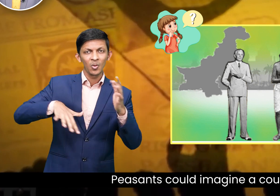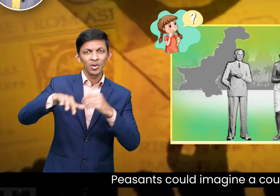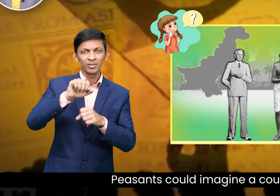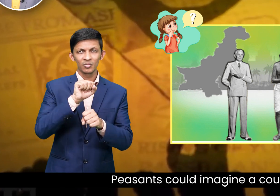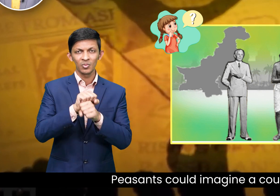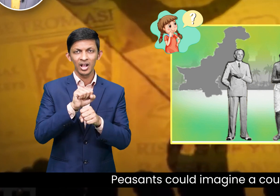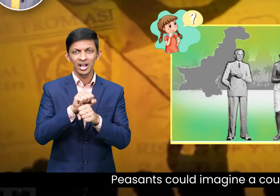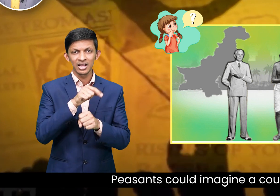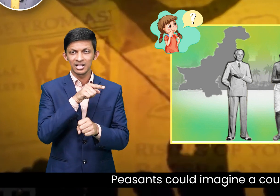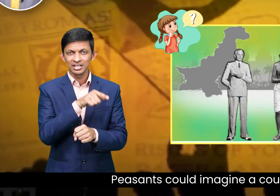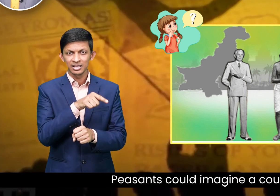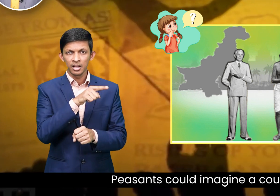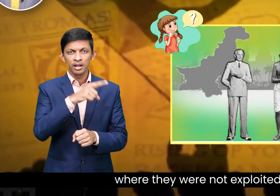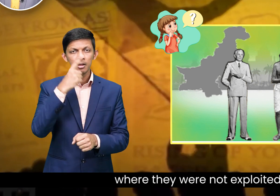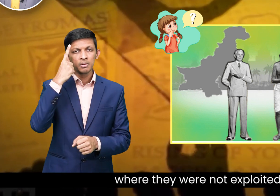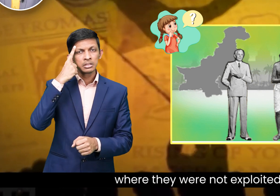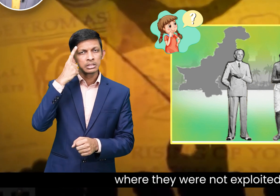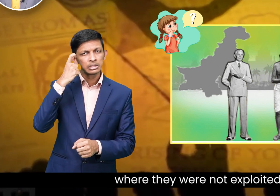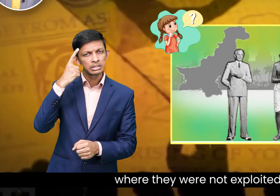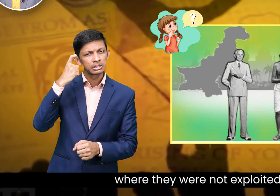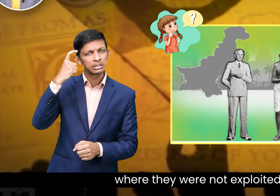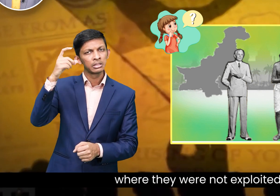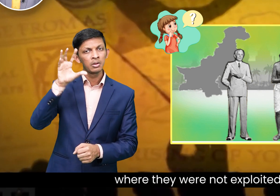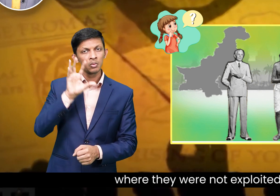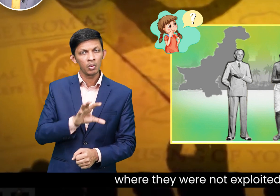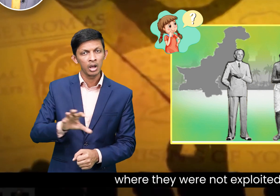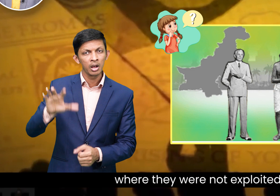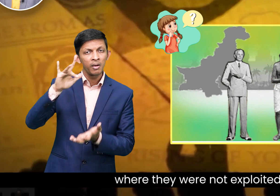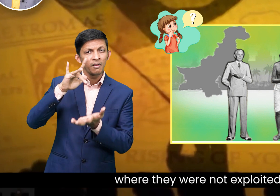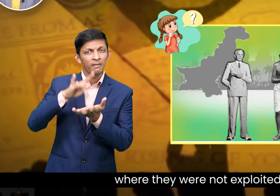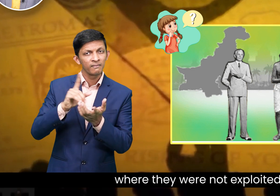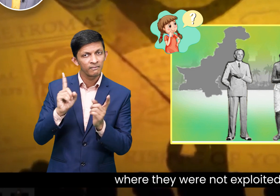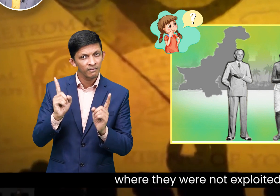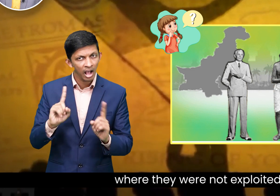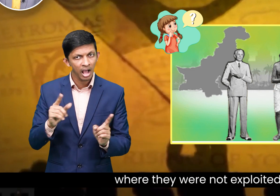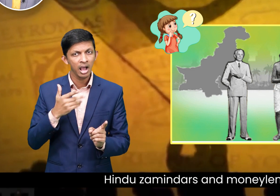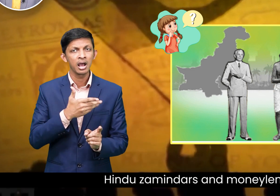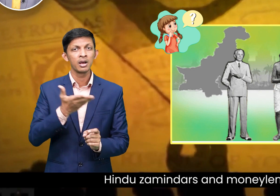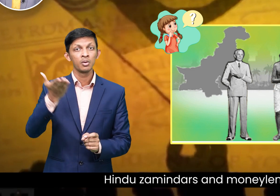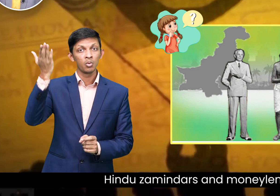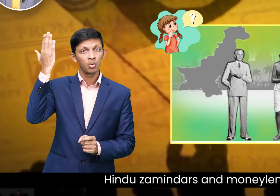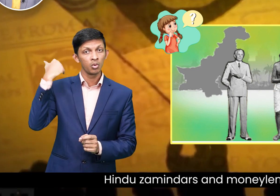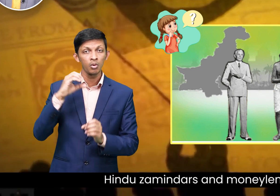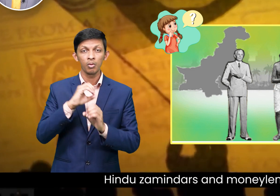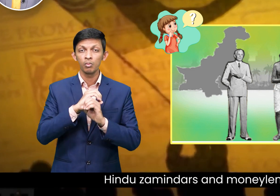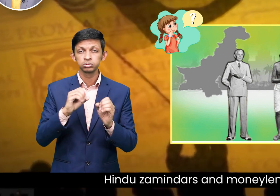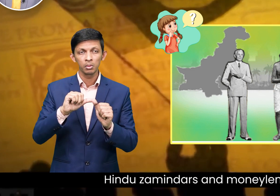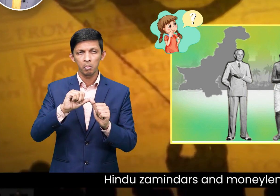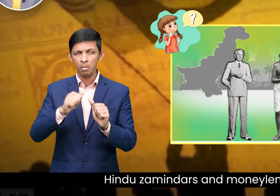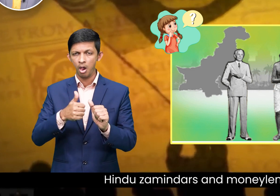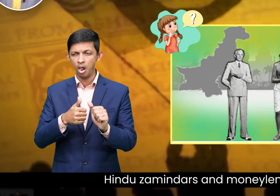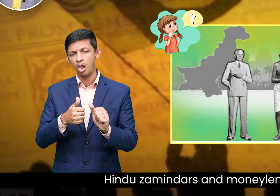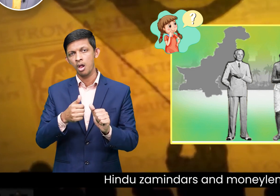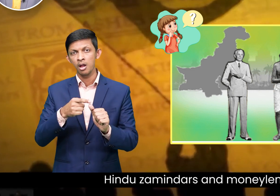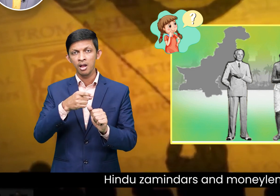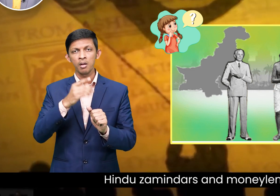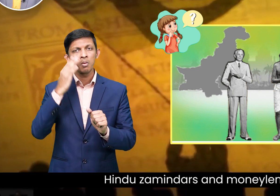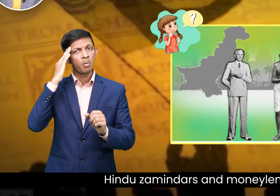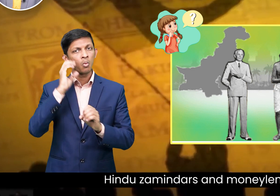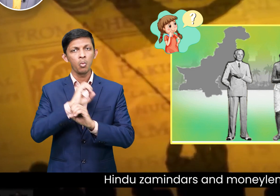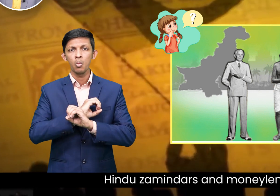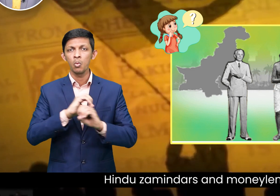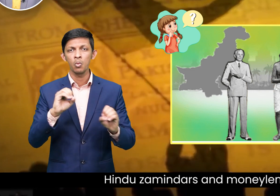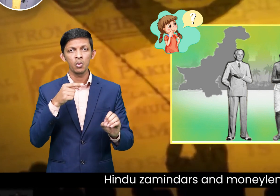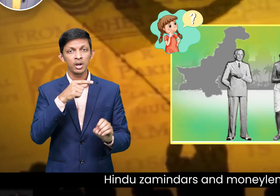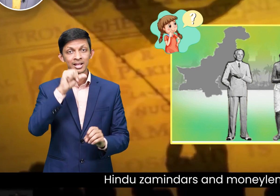Peasants could imagine a country where they were not exploited by Hindu zamindars and